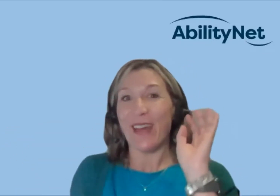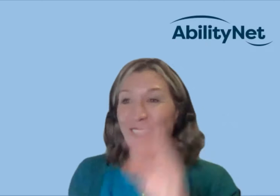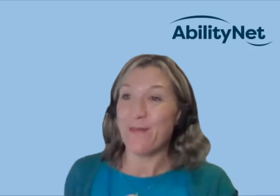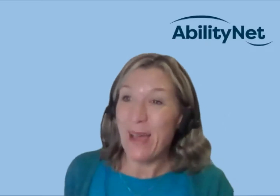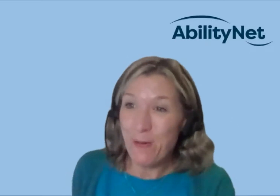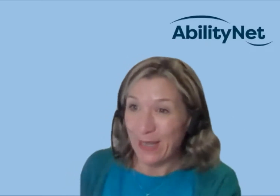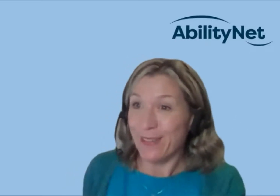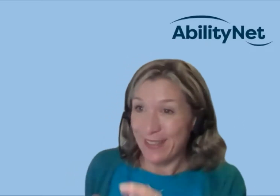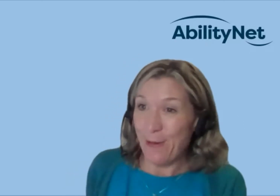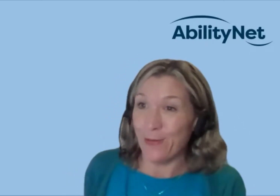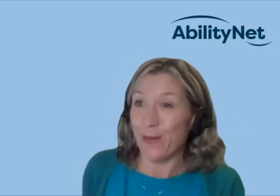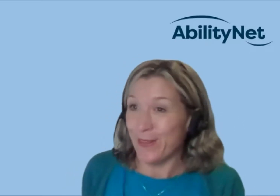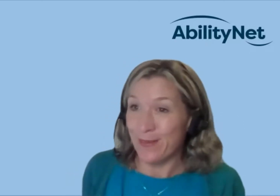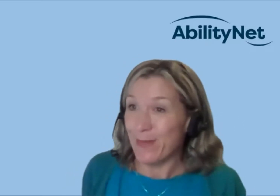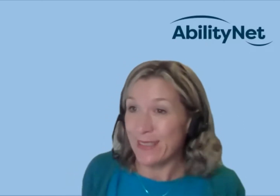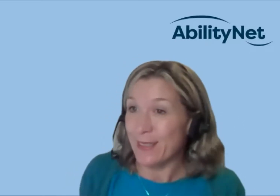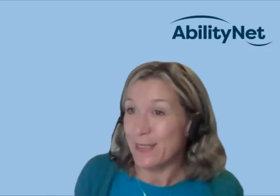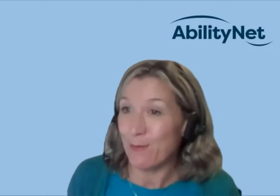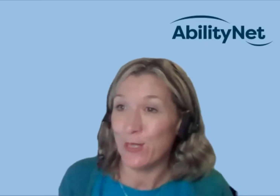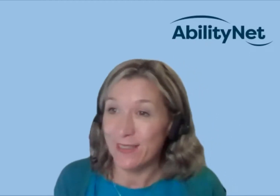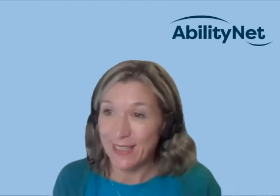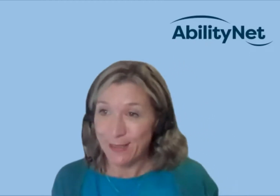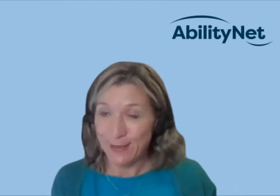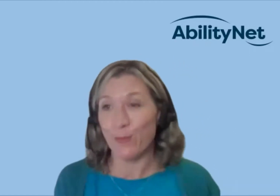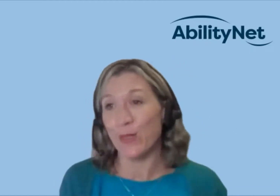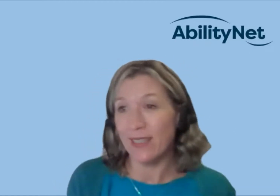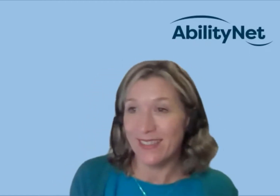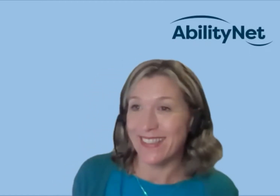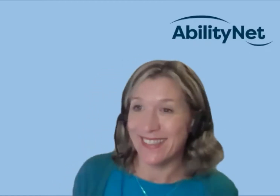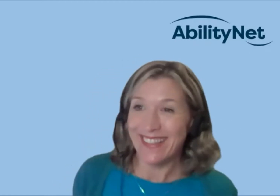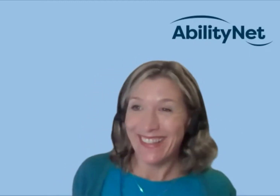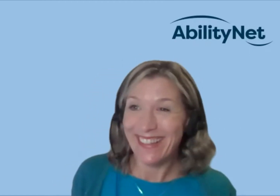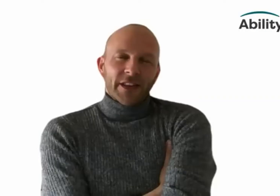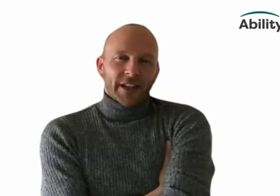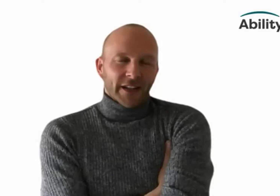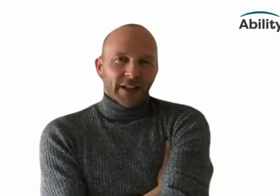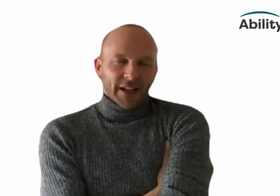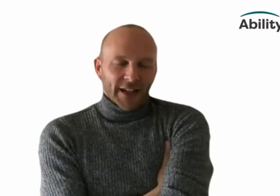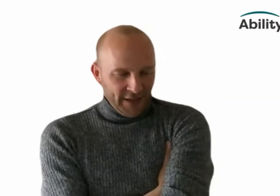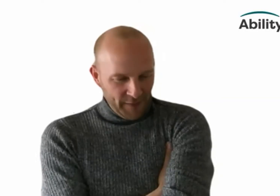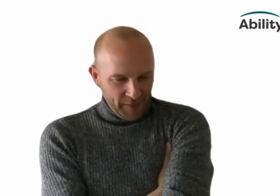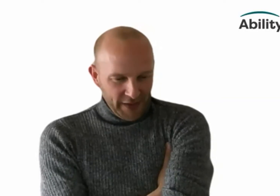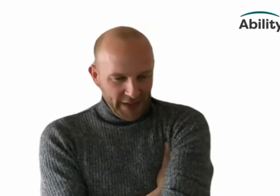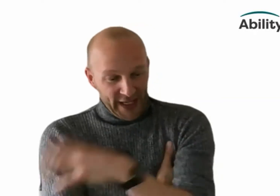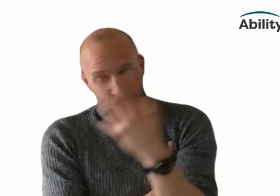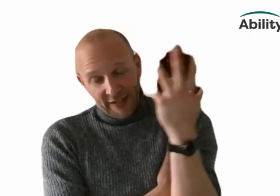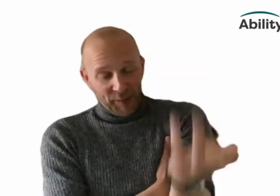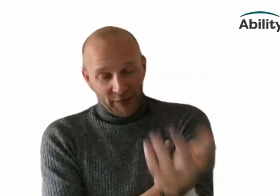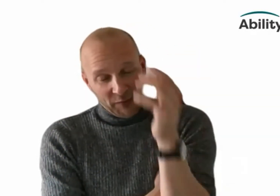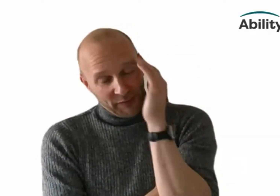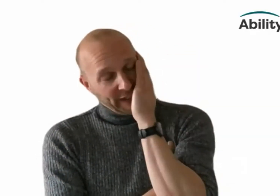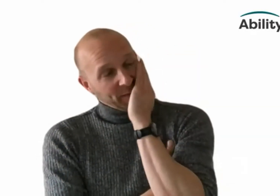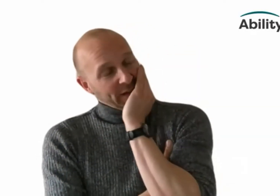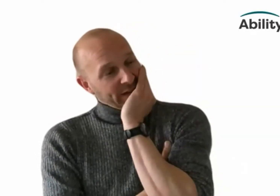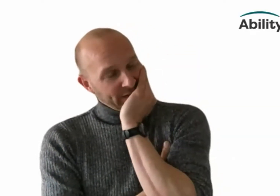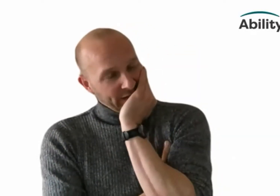So Adam, how about yourself on misconceptions and assumptions? I think, again, it goes back